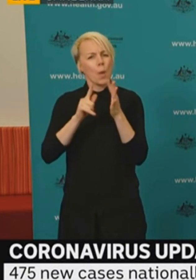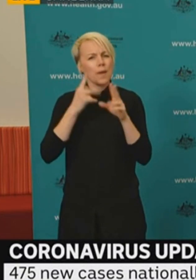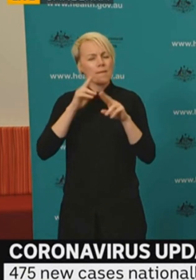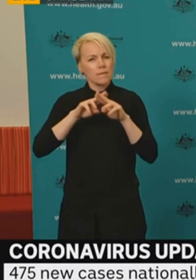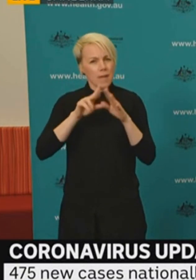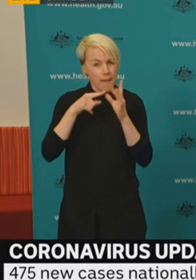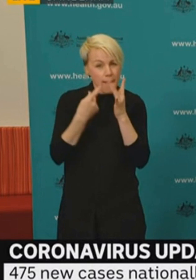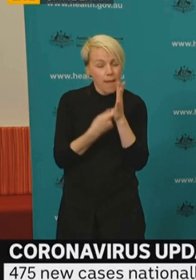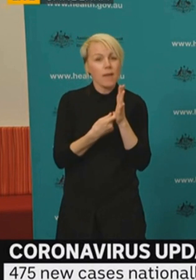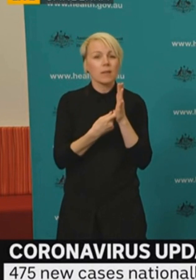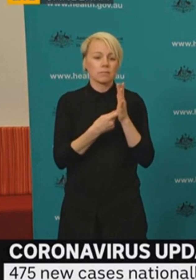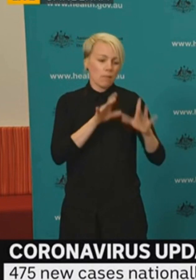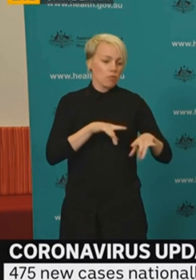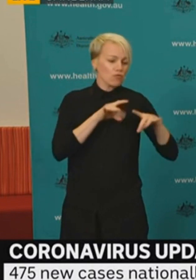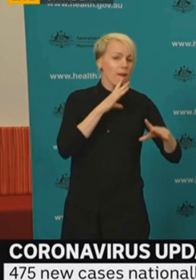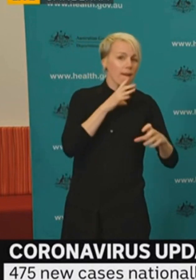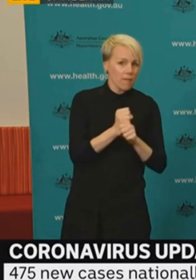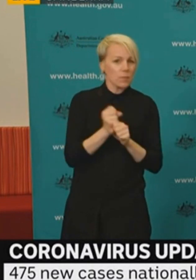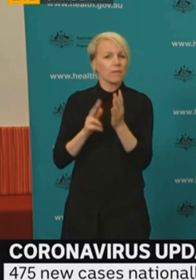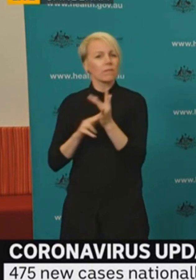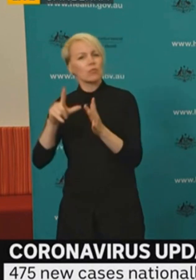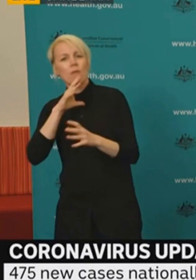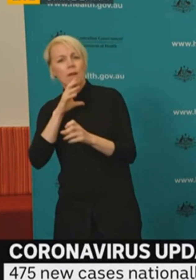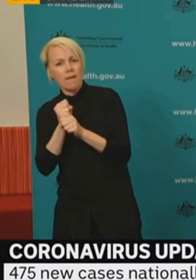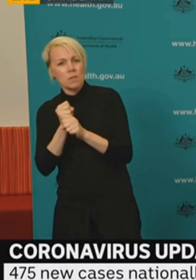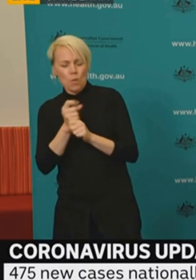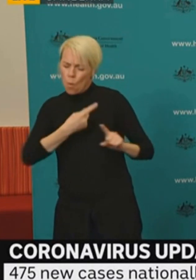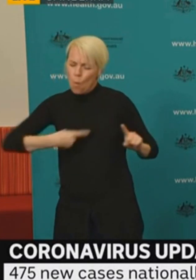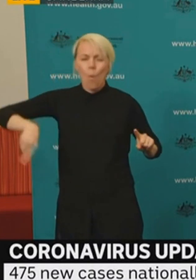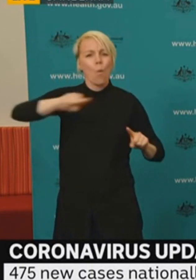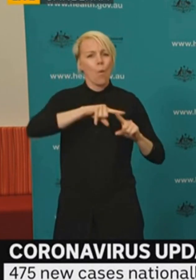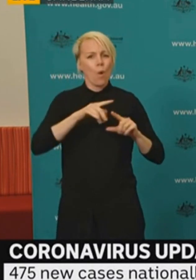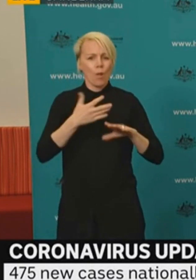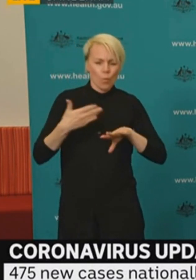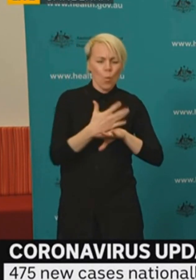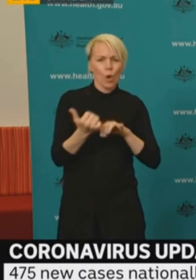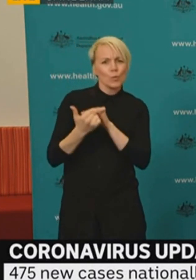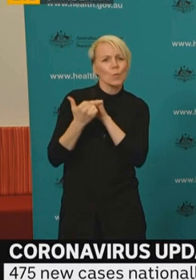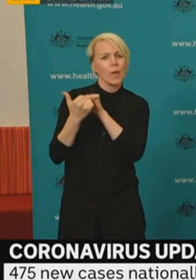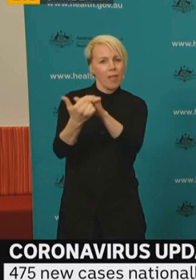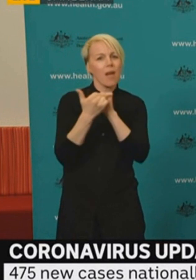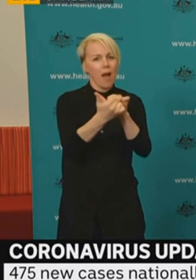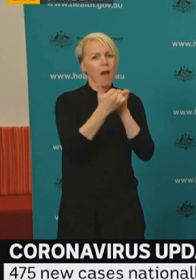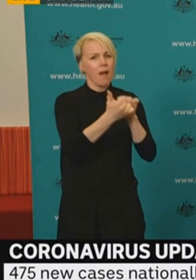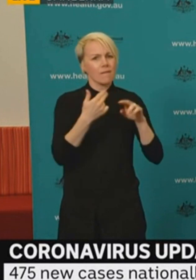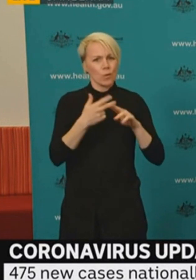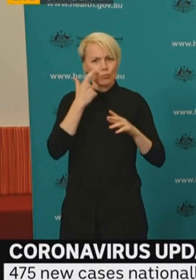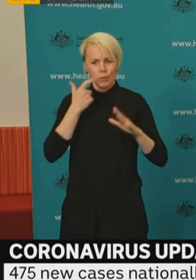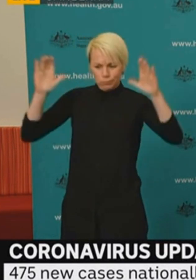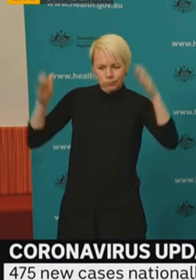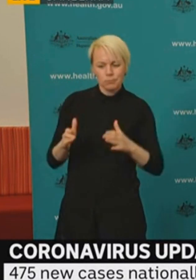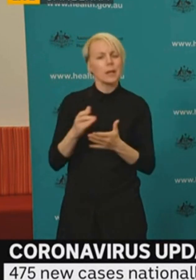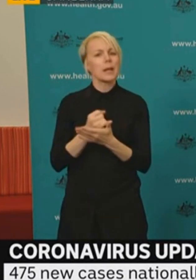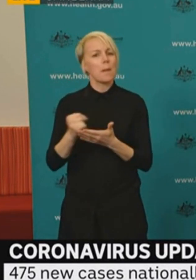close collaboration between the Commonwealth and our Victorian colleagues in Emergency Management Victoria and the Department of Health and Human Services,